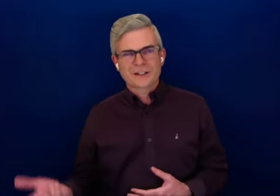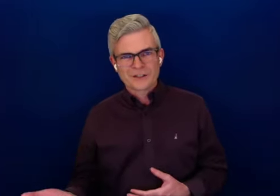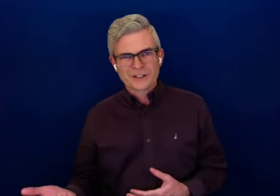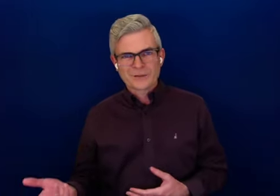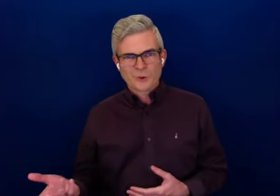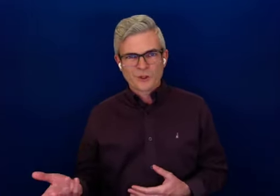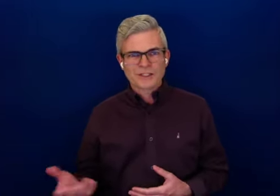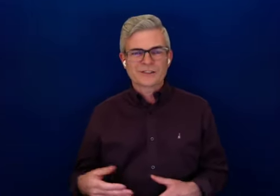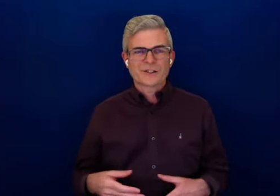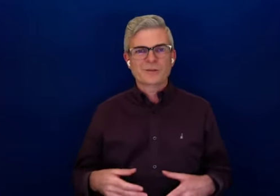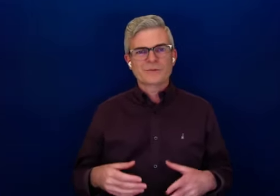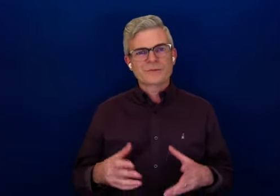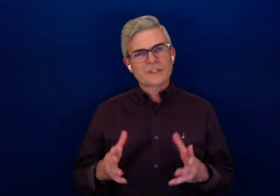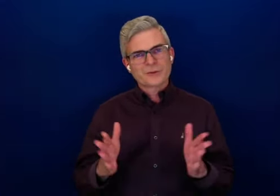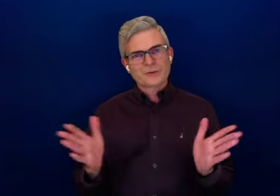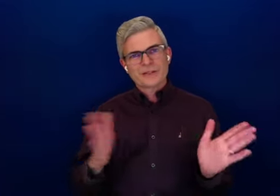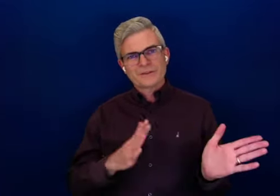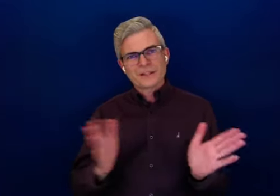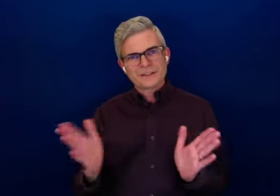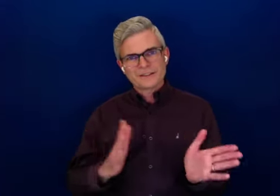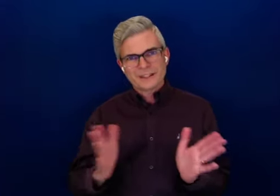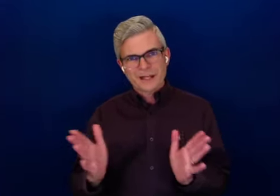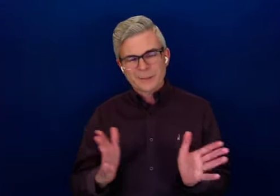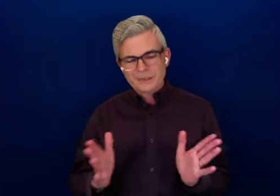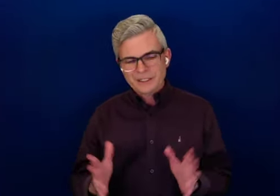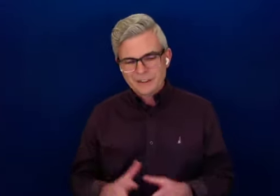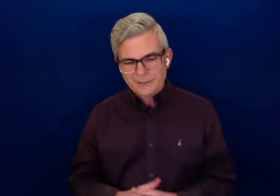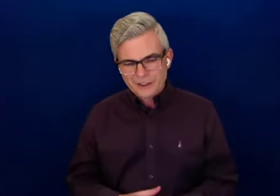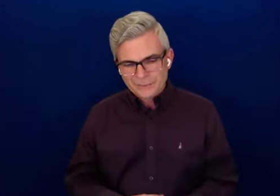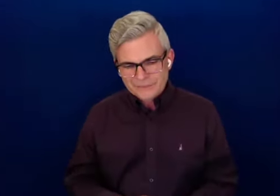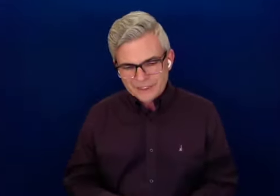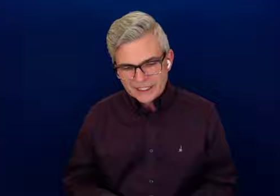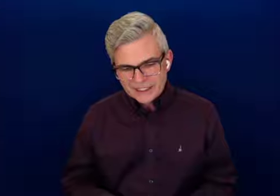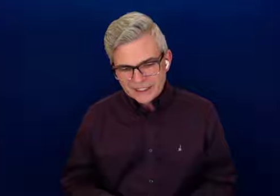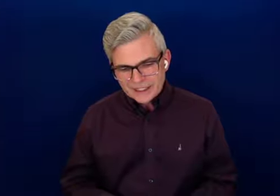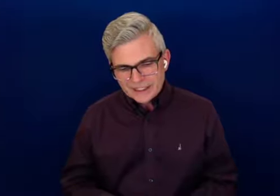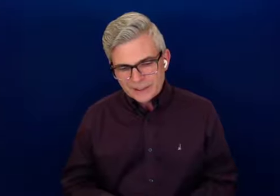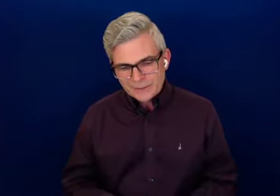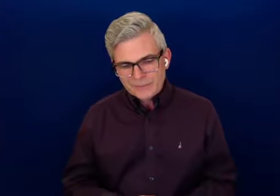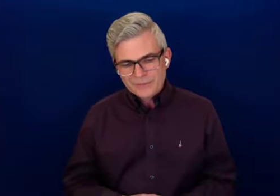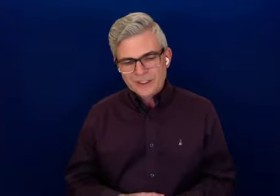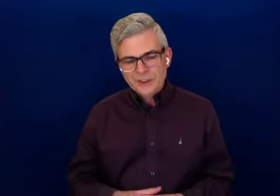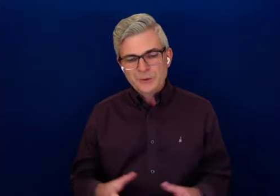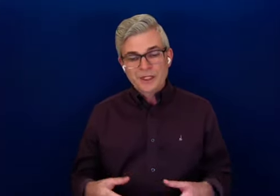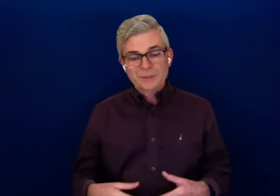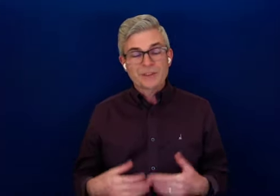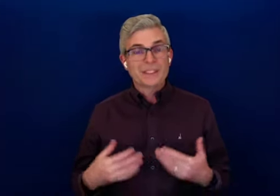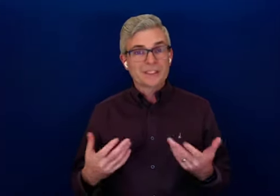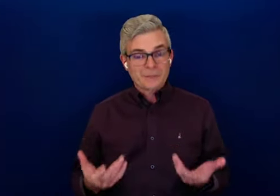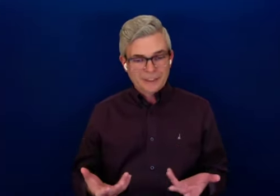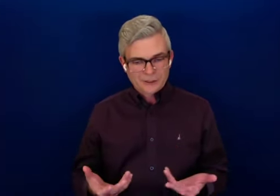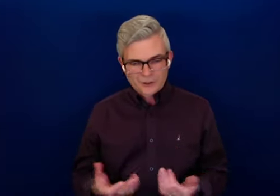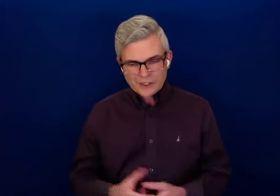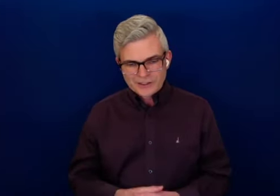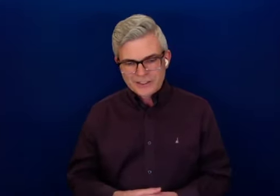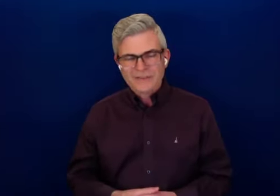detail that it's boring. So, try to find a happy medium there. That you were able to get the meaning across and